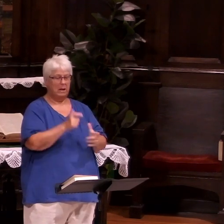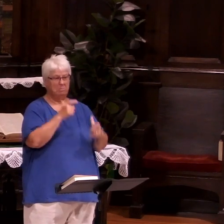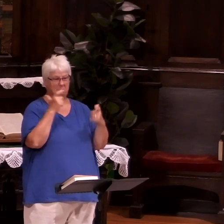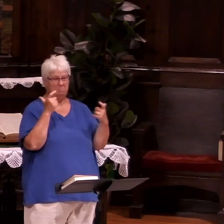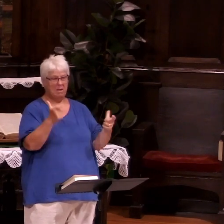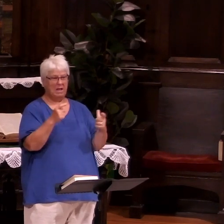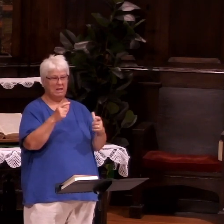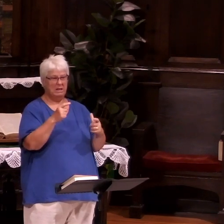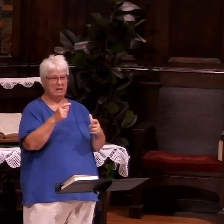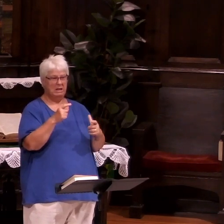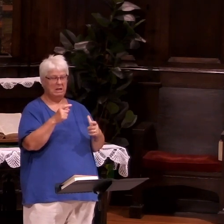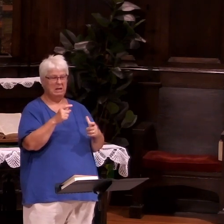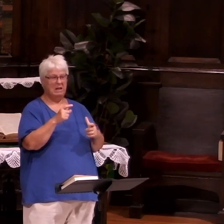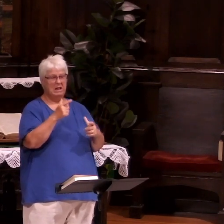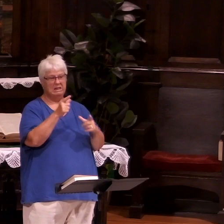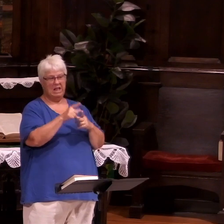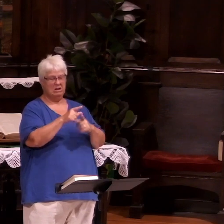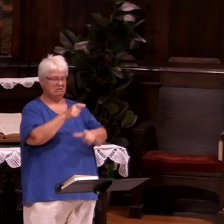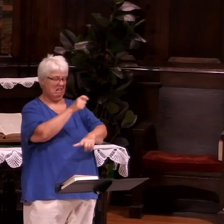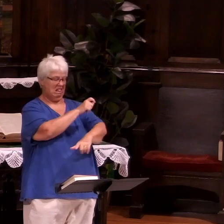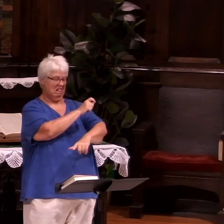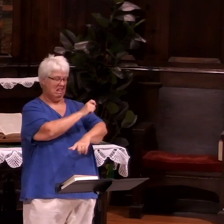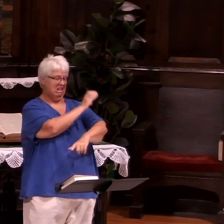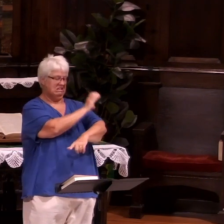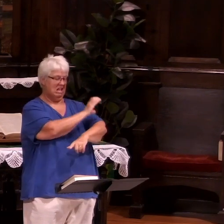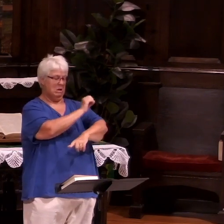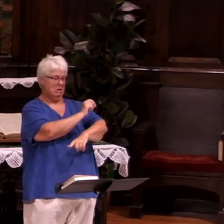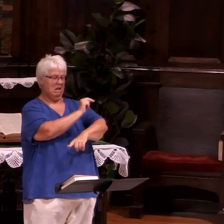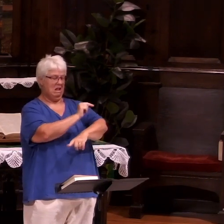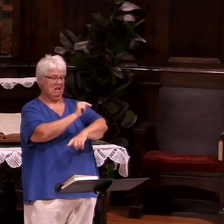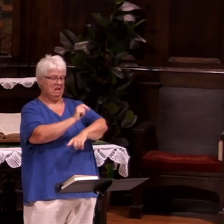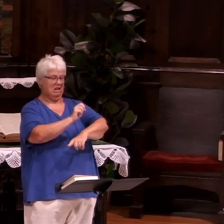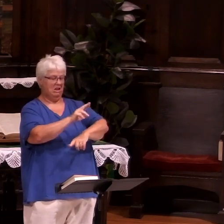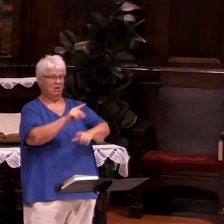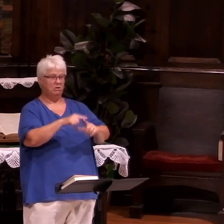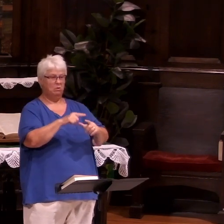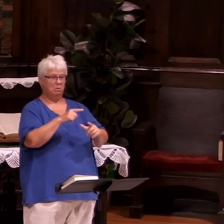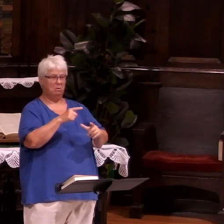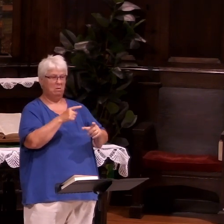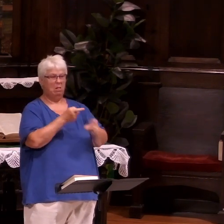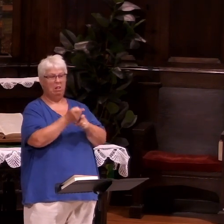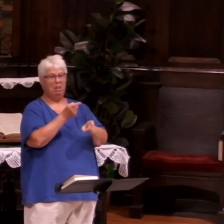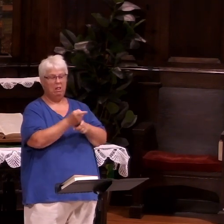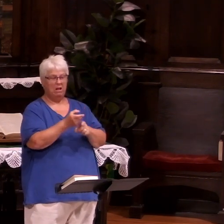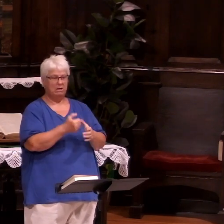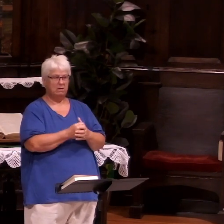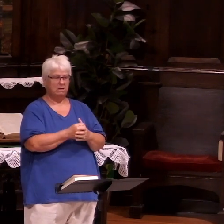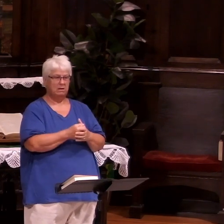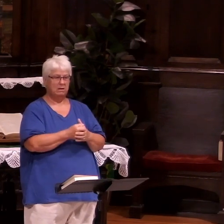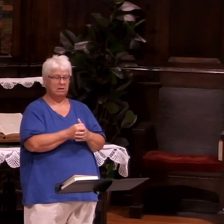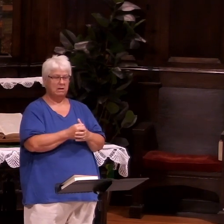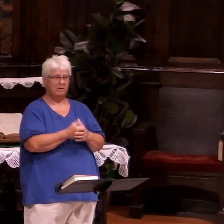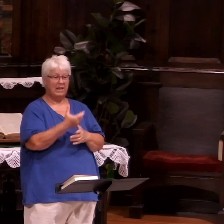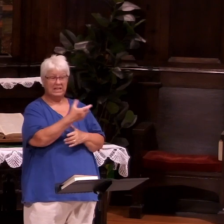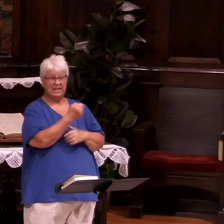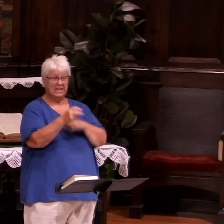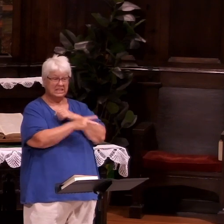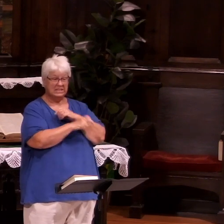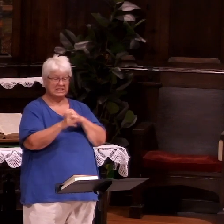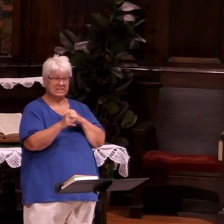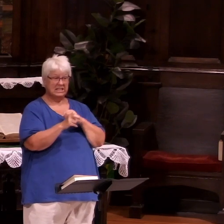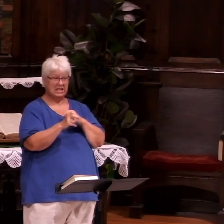big block letters as to intimidate and mock. He then steals